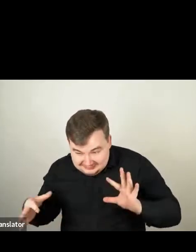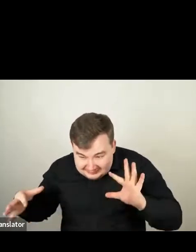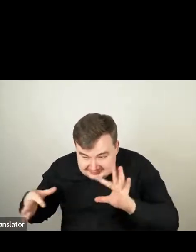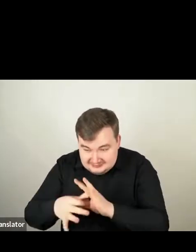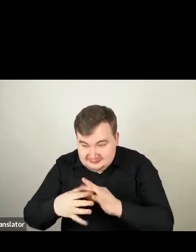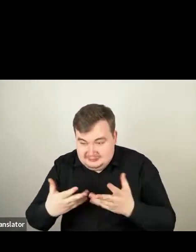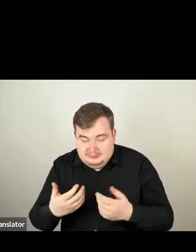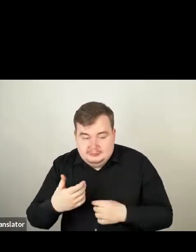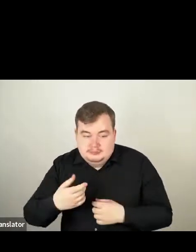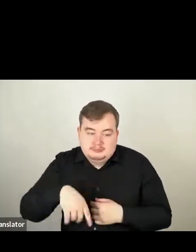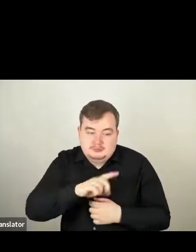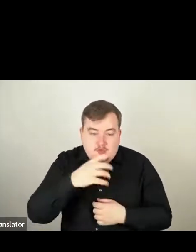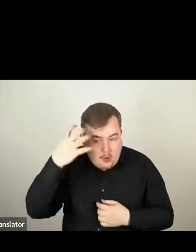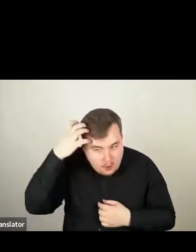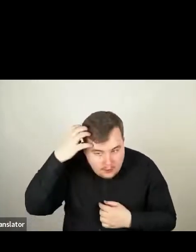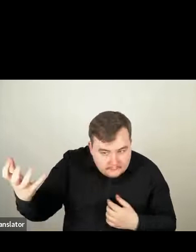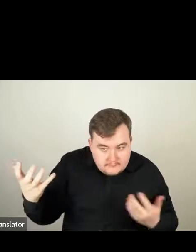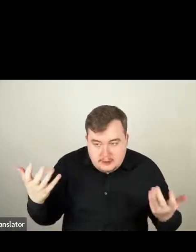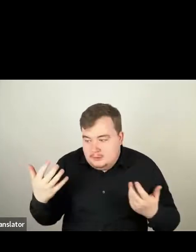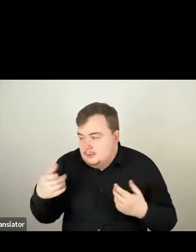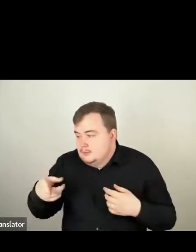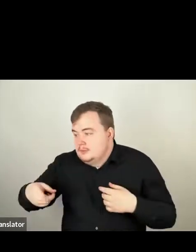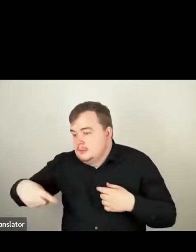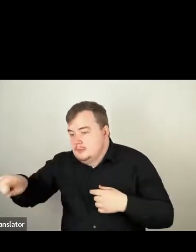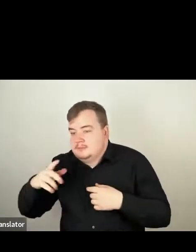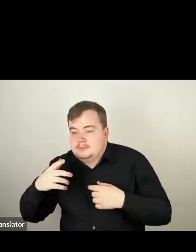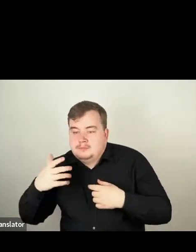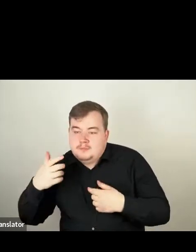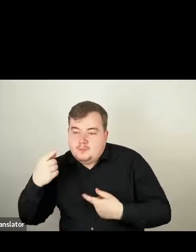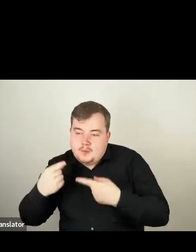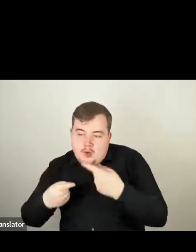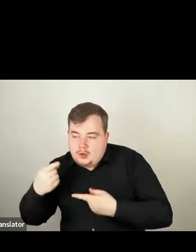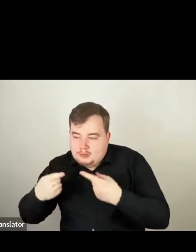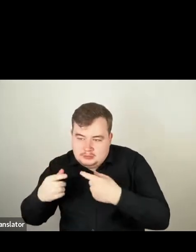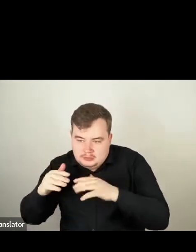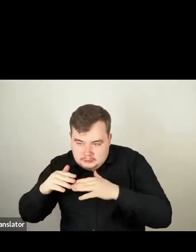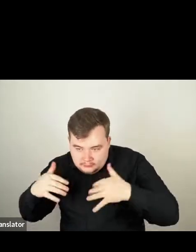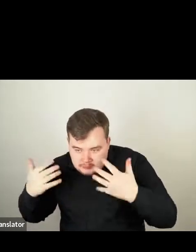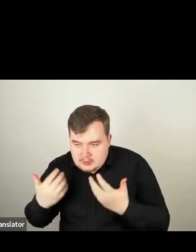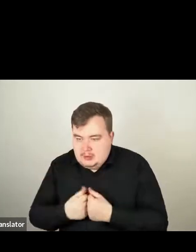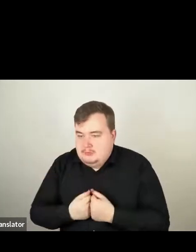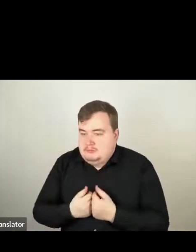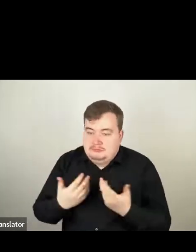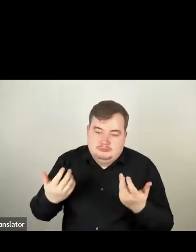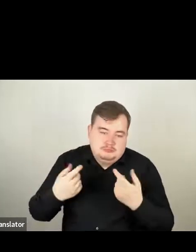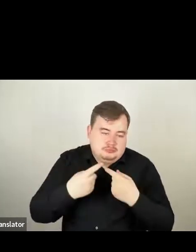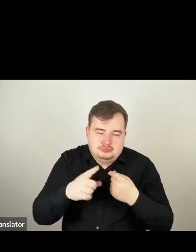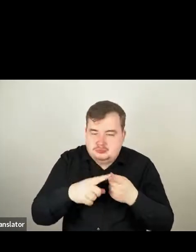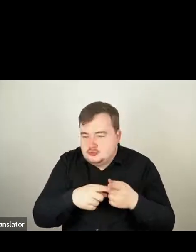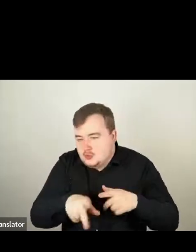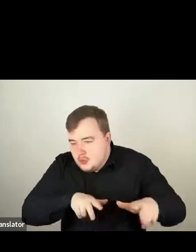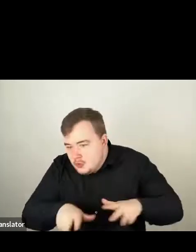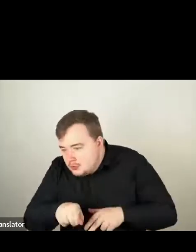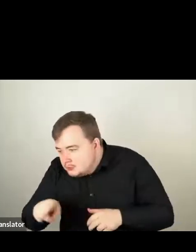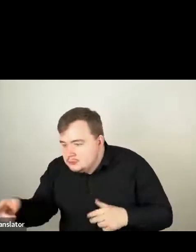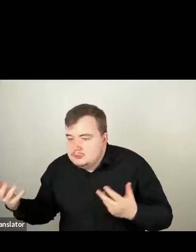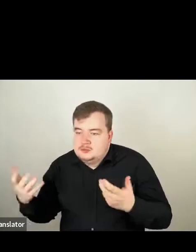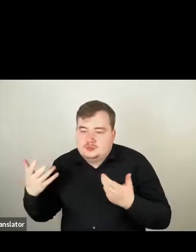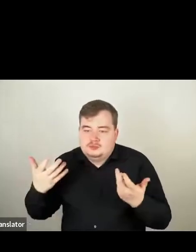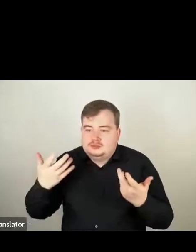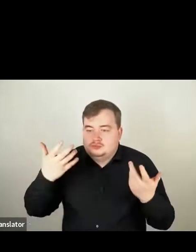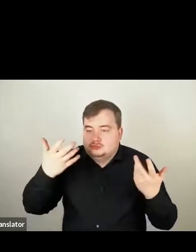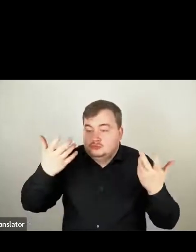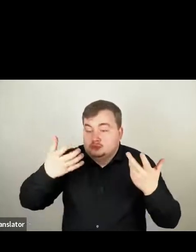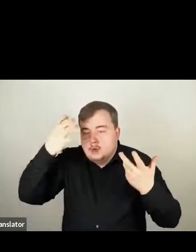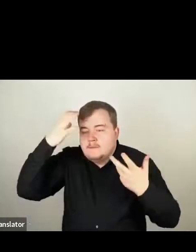civil societies, organizations, academia, and the general public. And I would like to add one more thing. In the